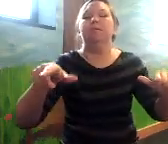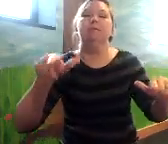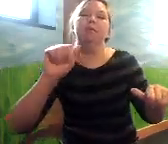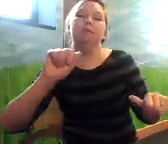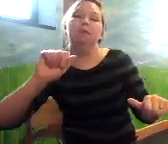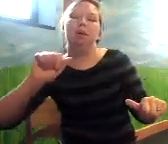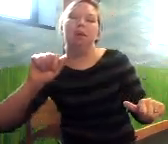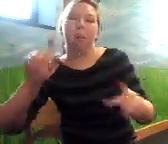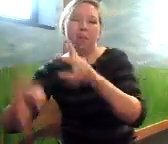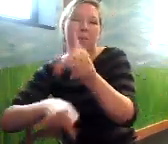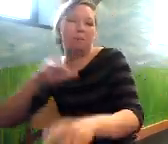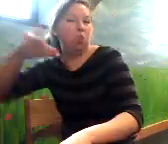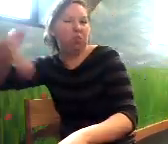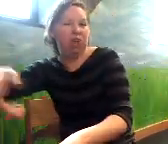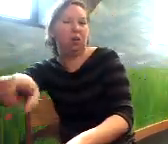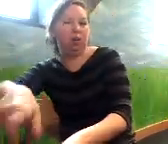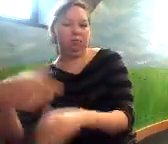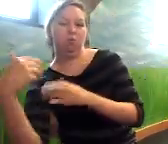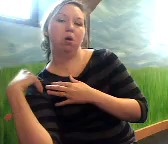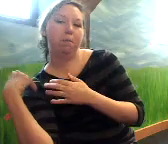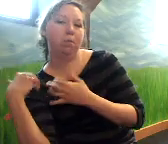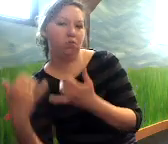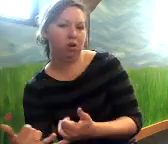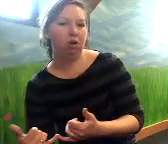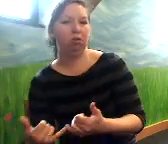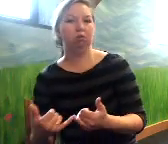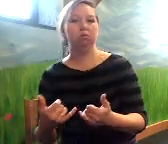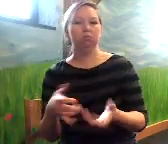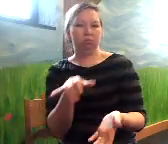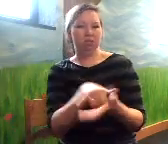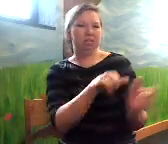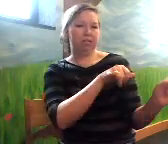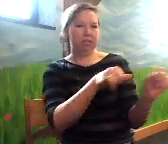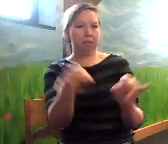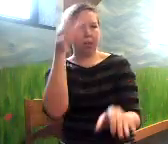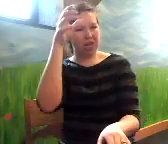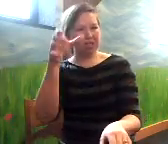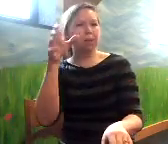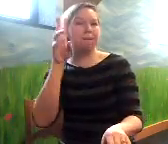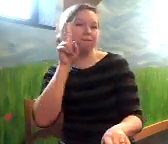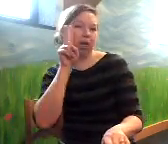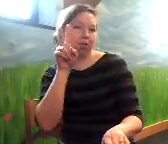in this phase, in this period, that the Vietnamese people did not want to take on